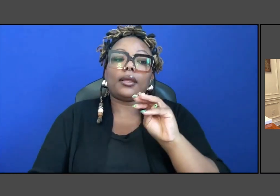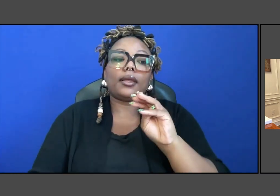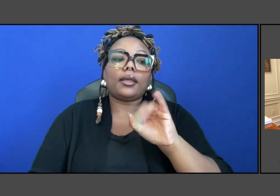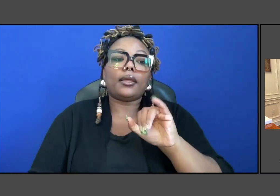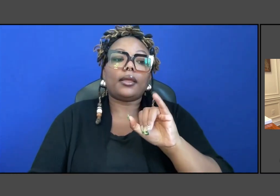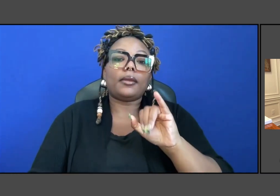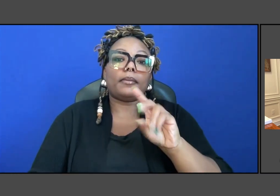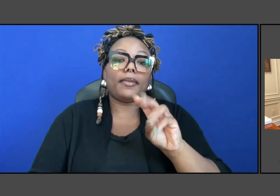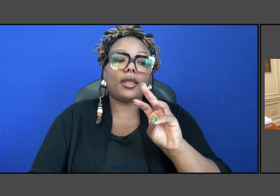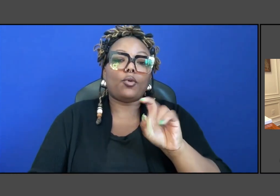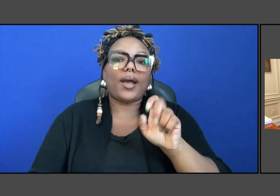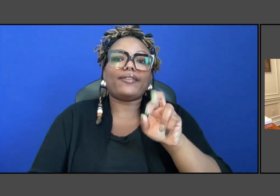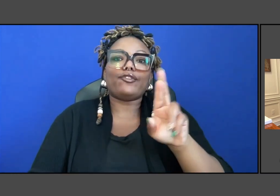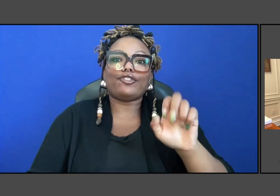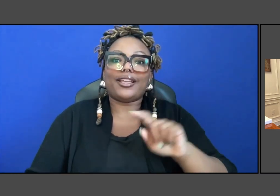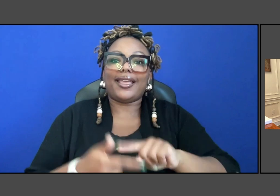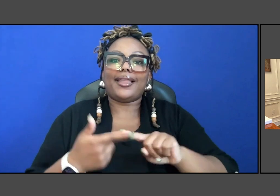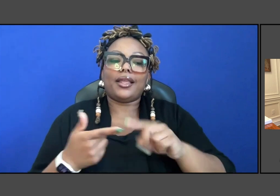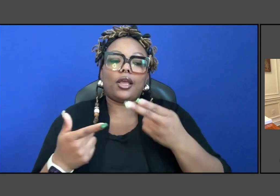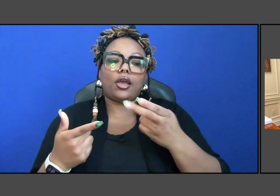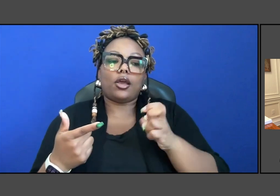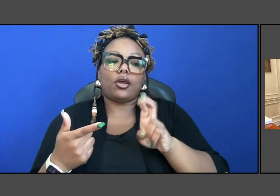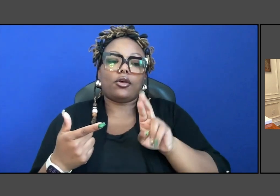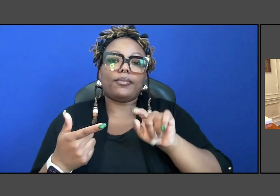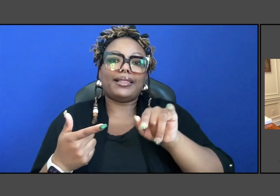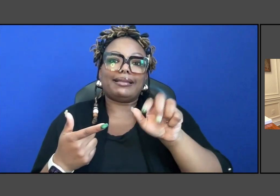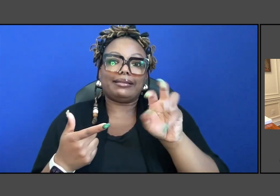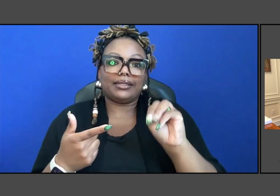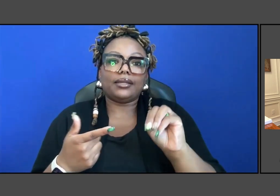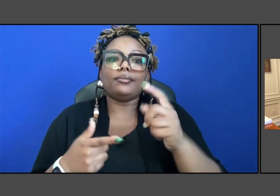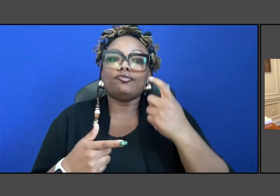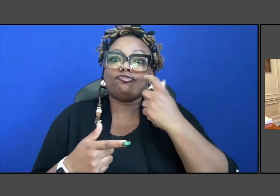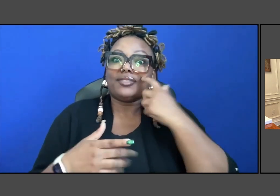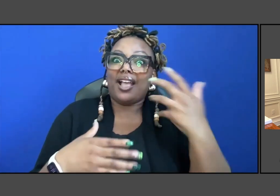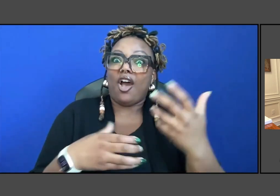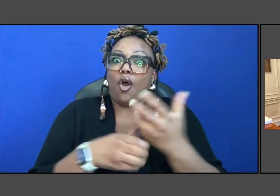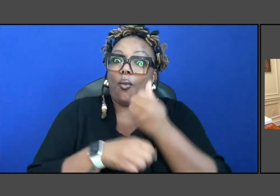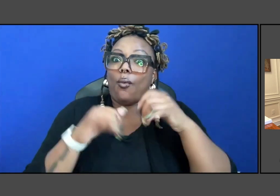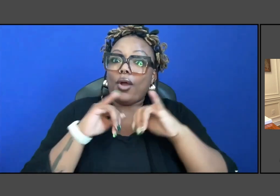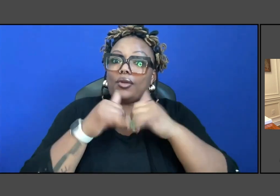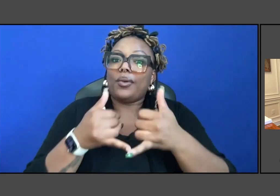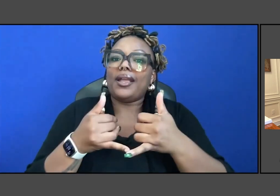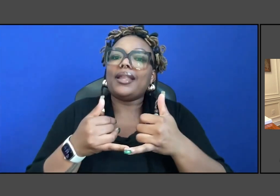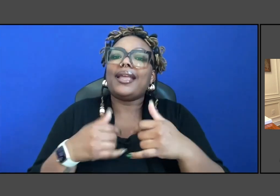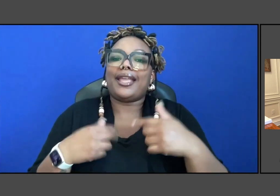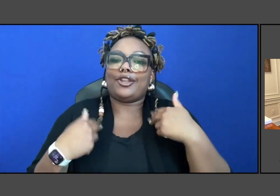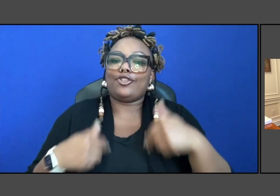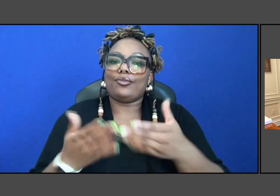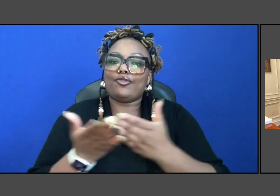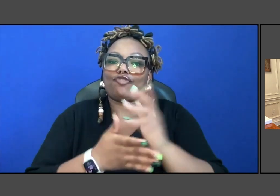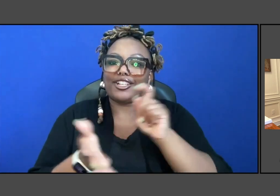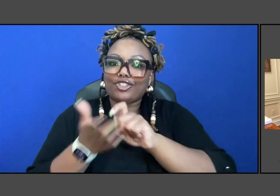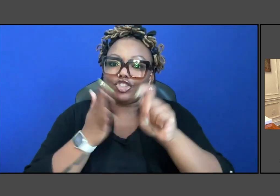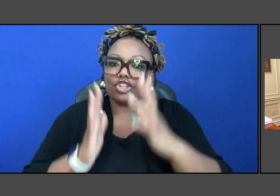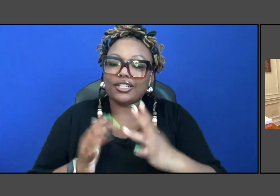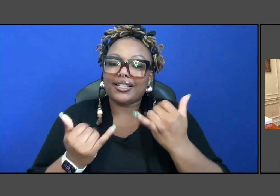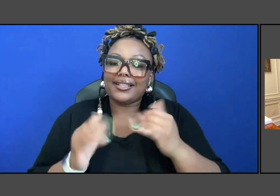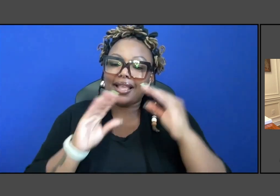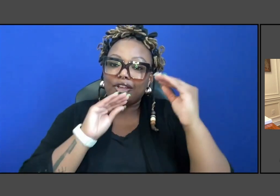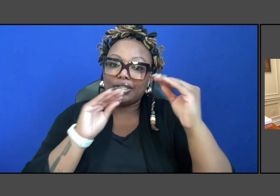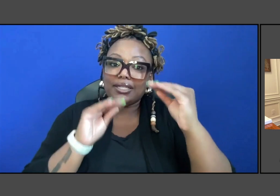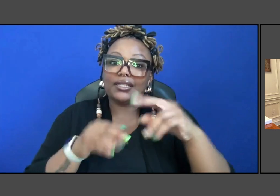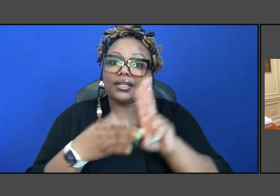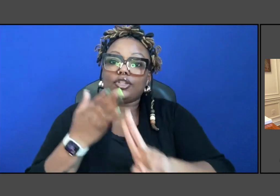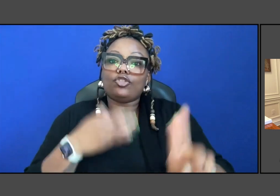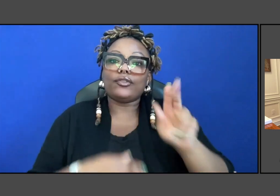herbalism. Previously an award-winning and extraordinary human rights journalist, she now teaches at the University of